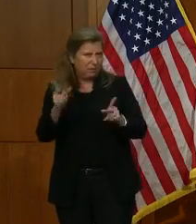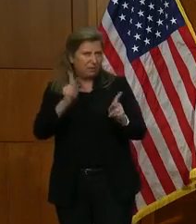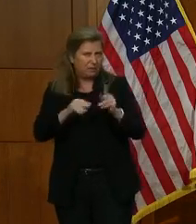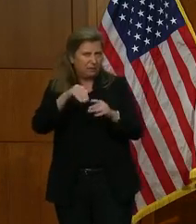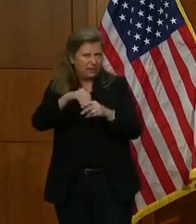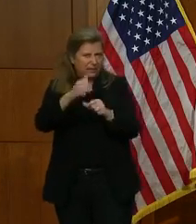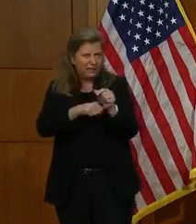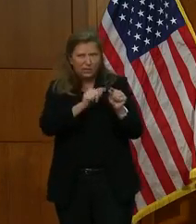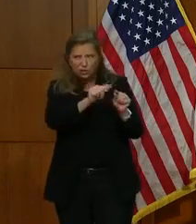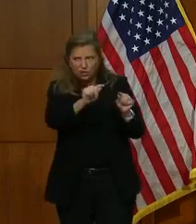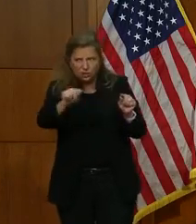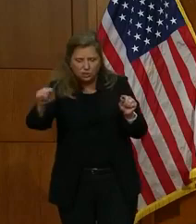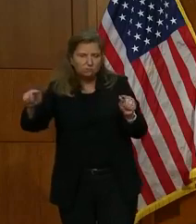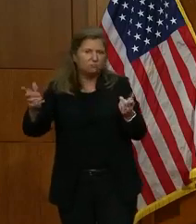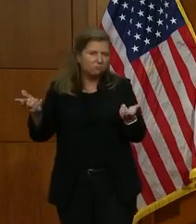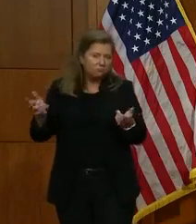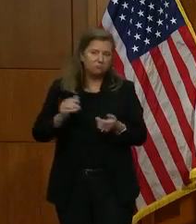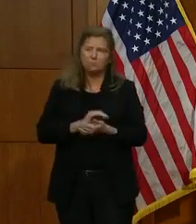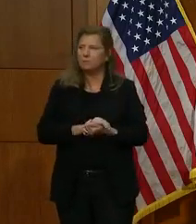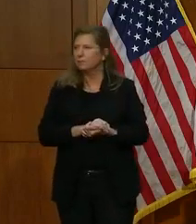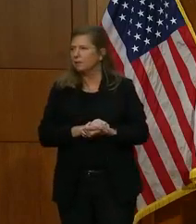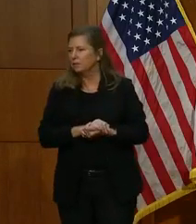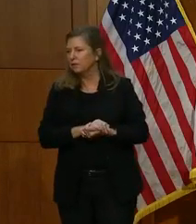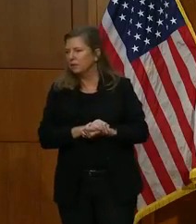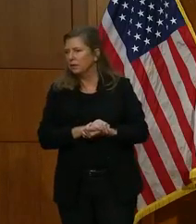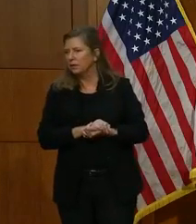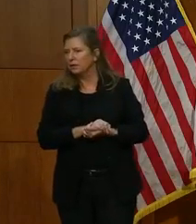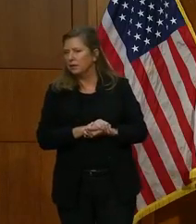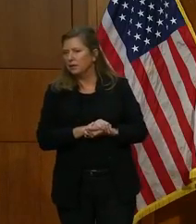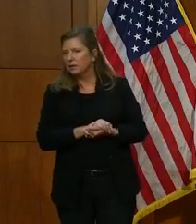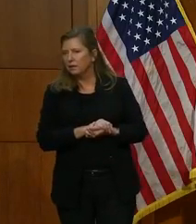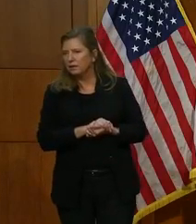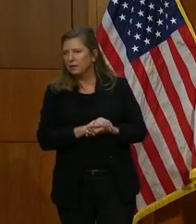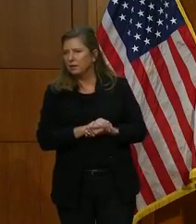in requests and how many of those were granted.